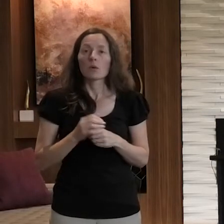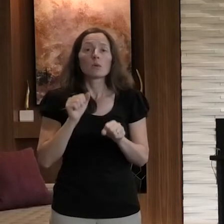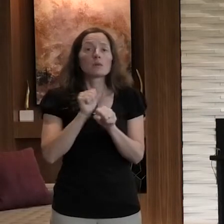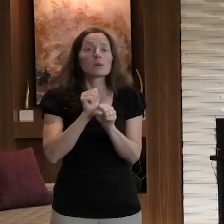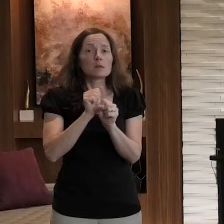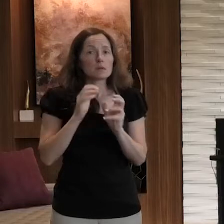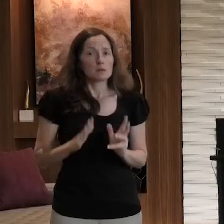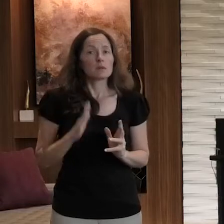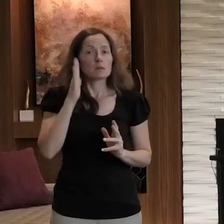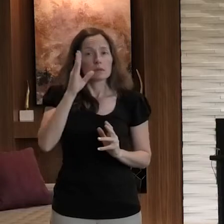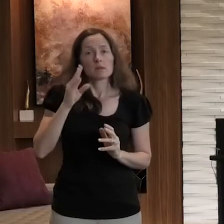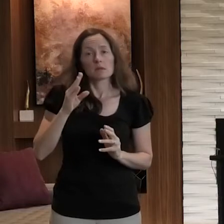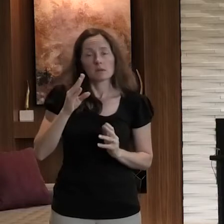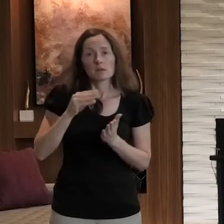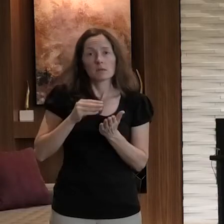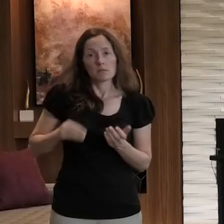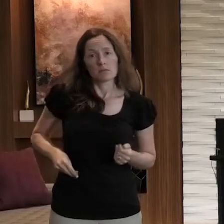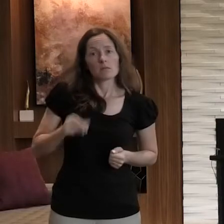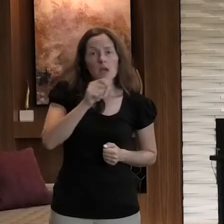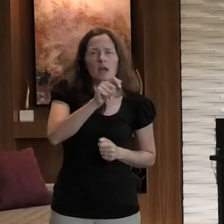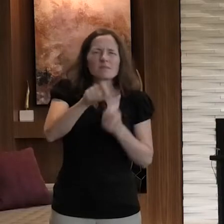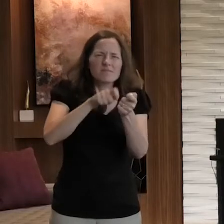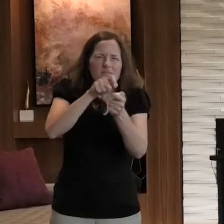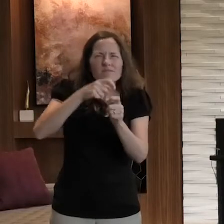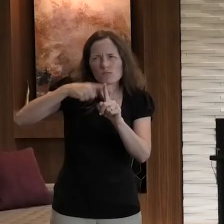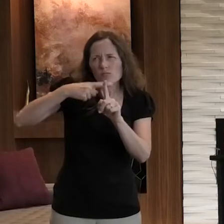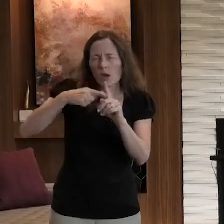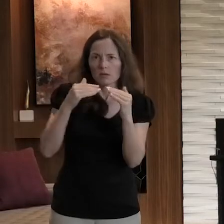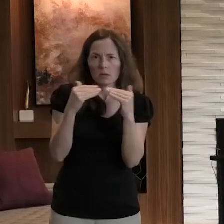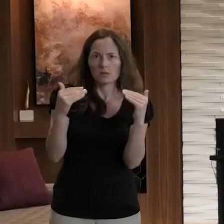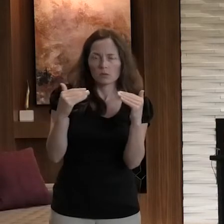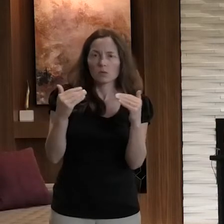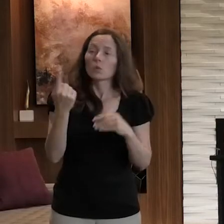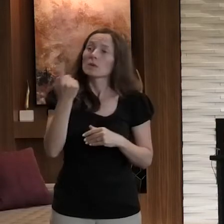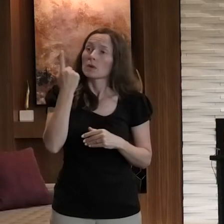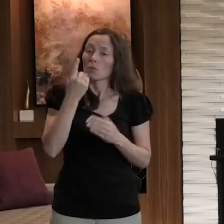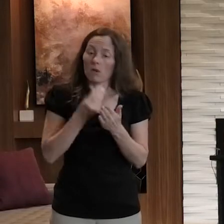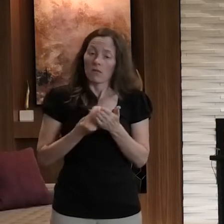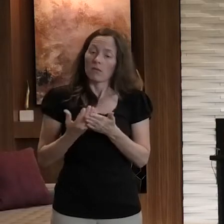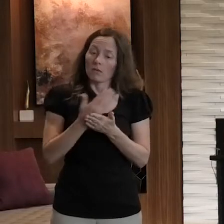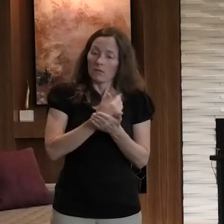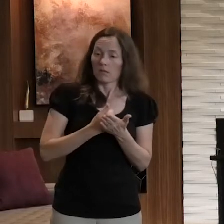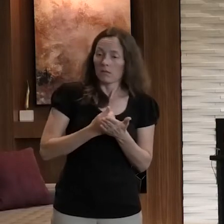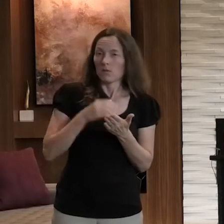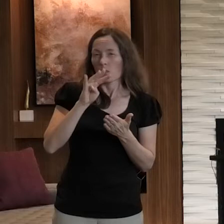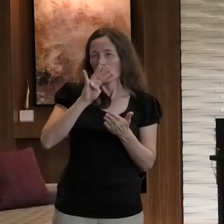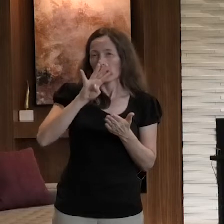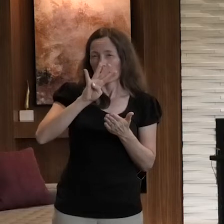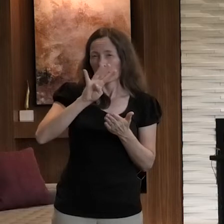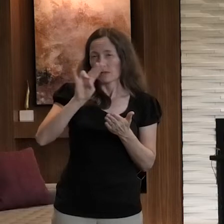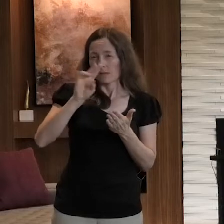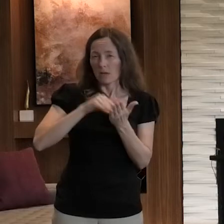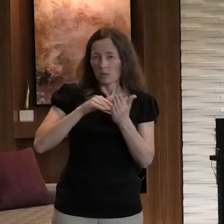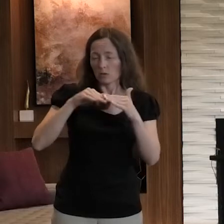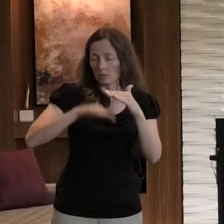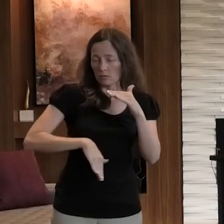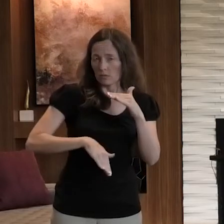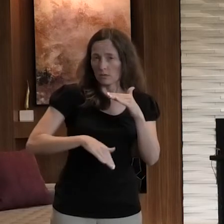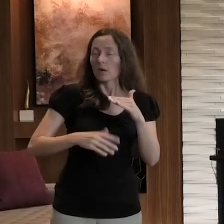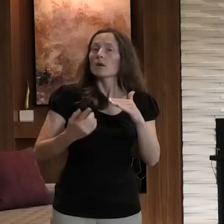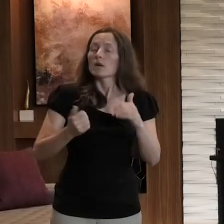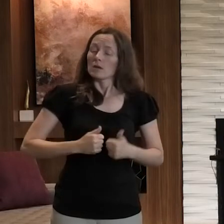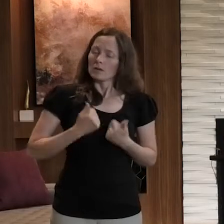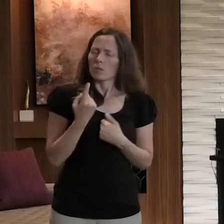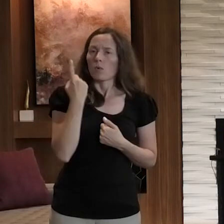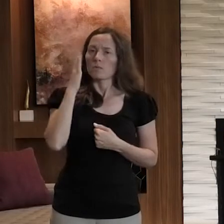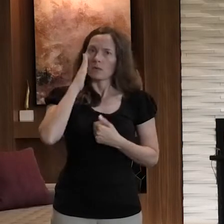to pay a specified rent level. So someone who makes that amount of money and is living in a one-bedroom is going to